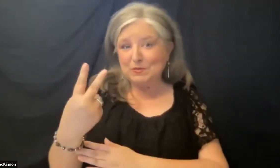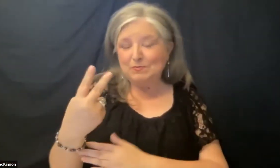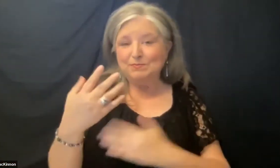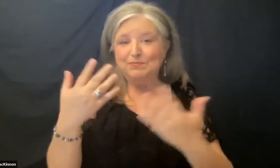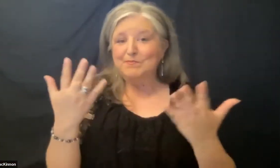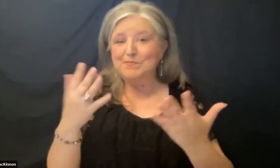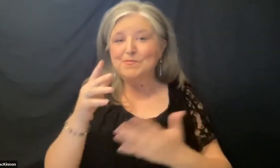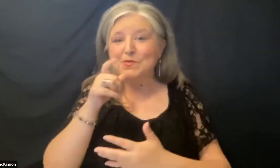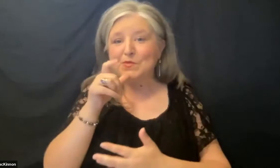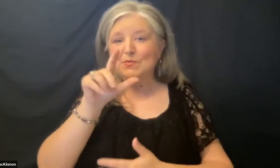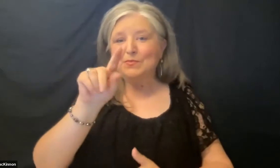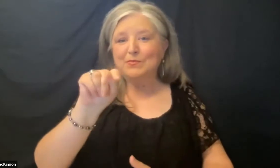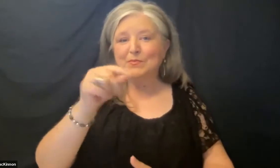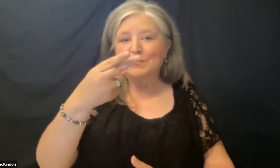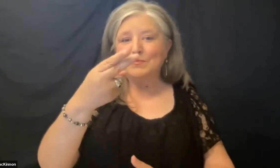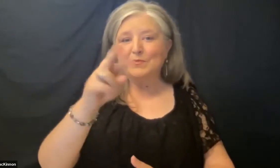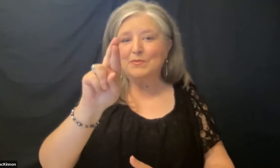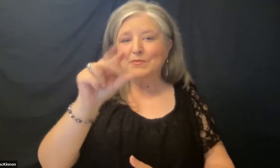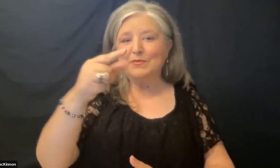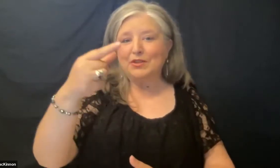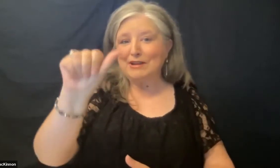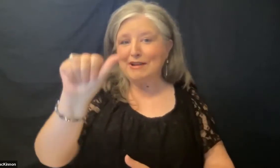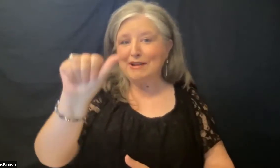For our next performance, our second performer,